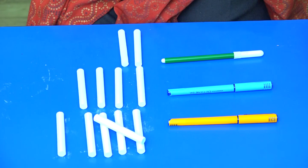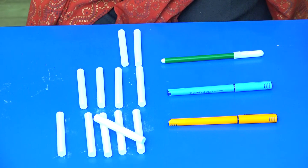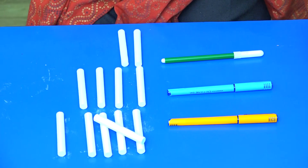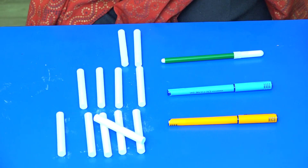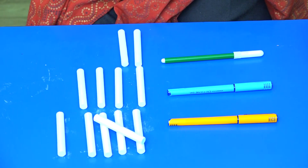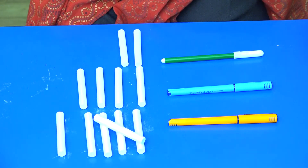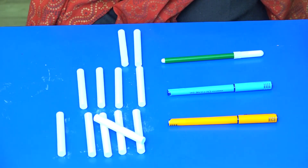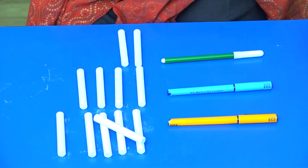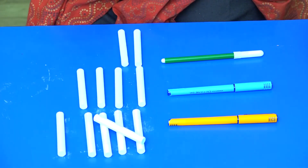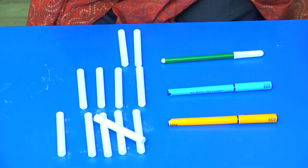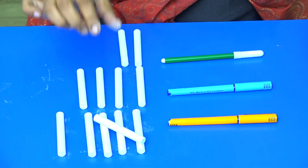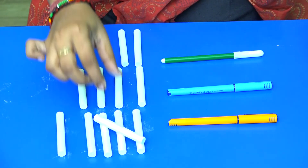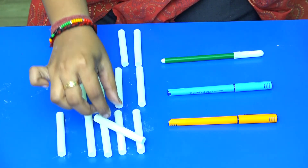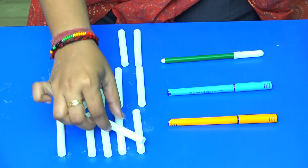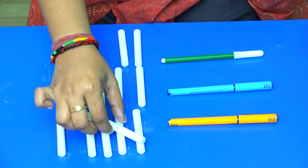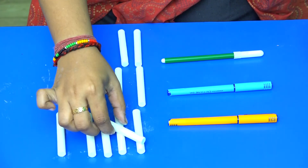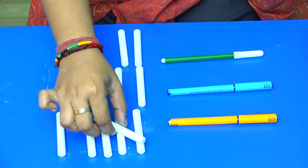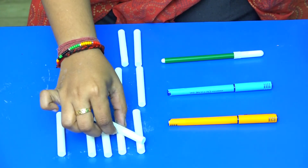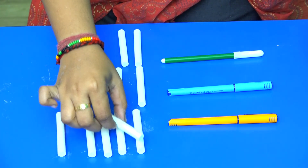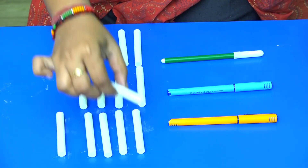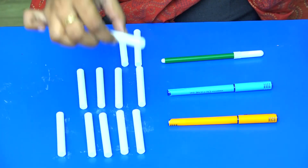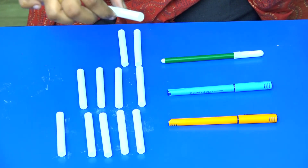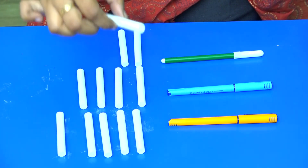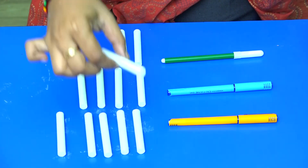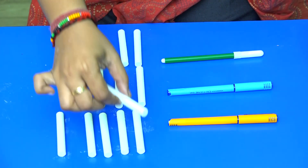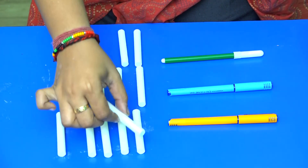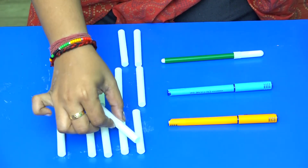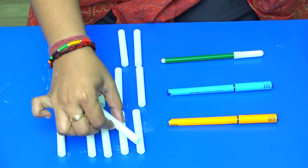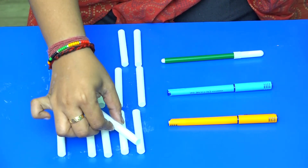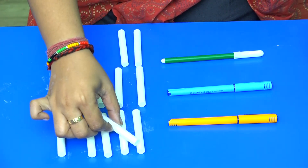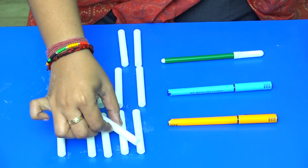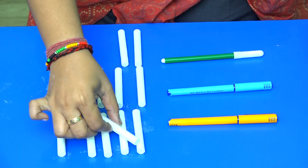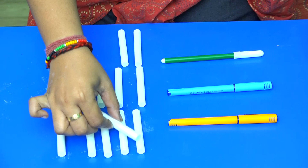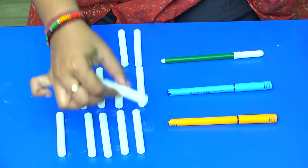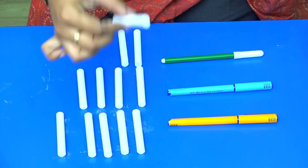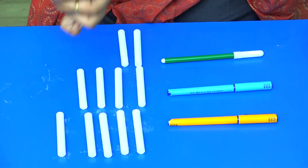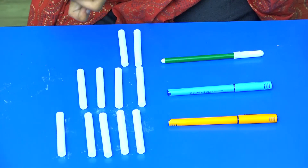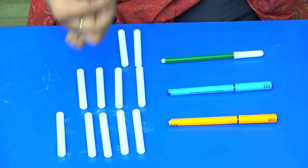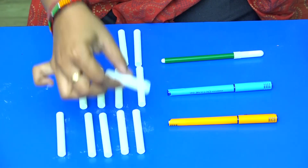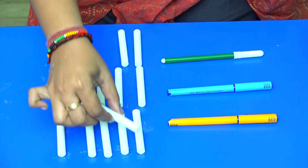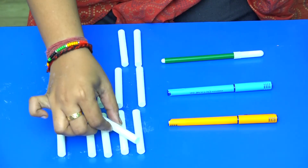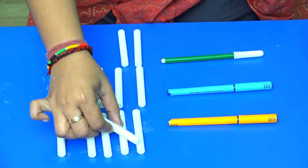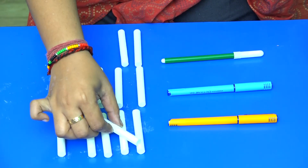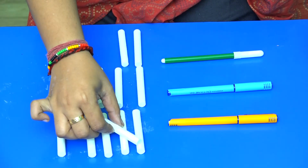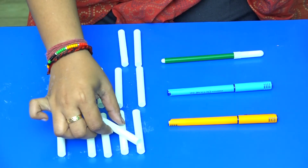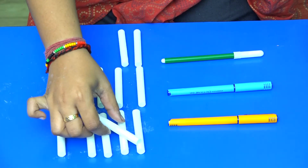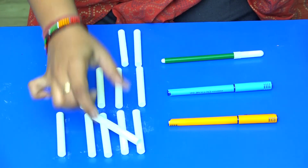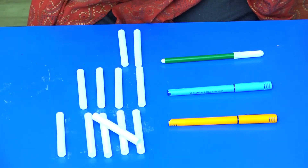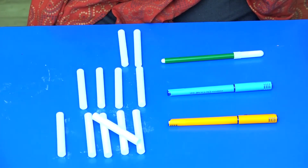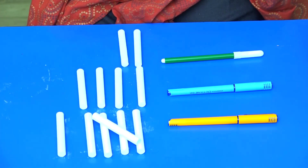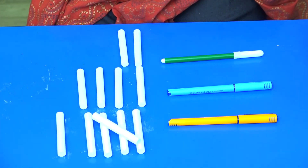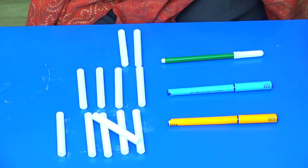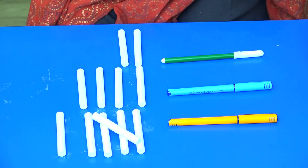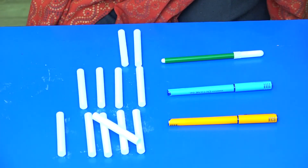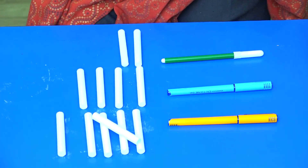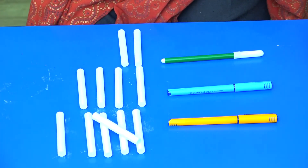a number means a data 5th time, I will cut the tally with bar diagonally and